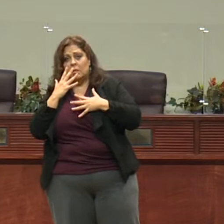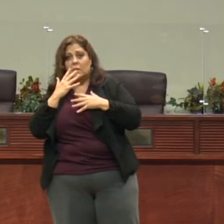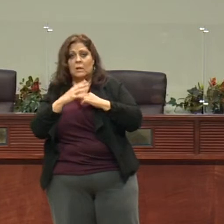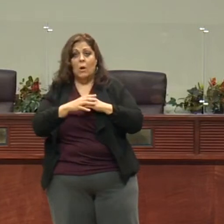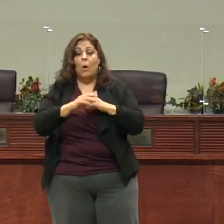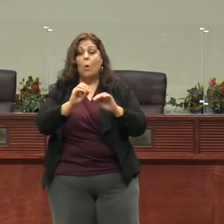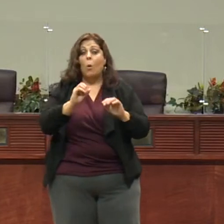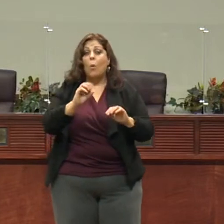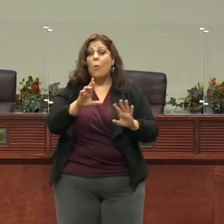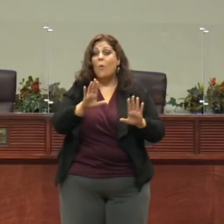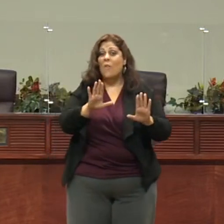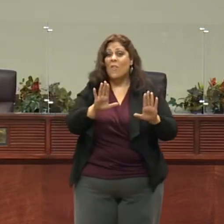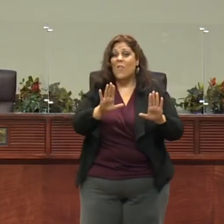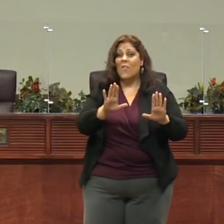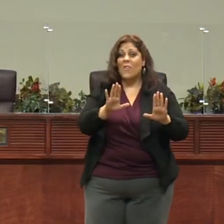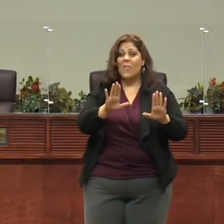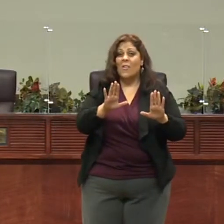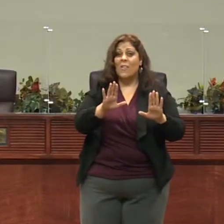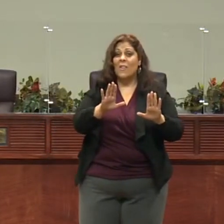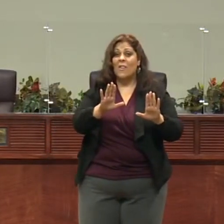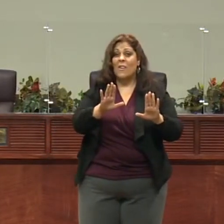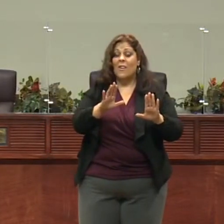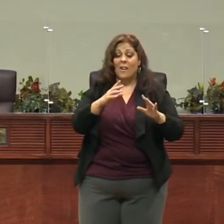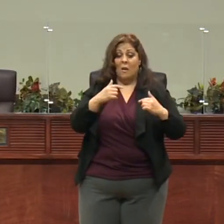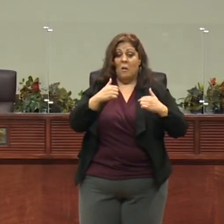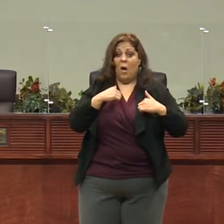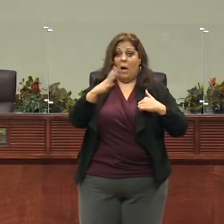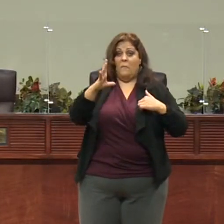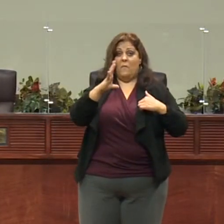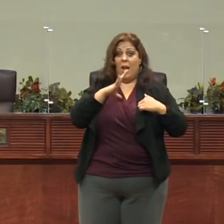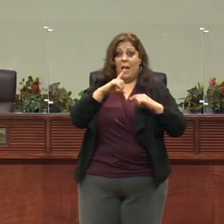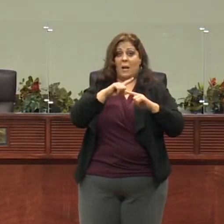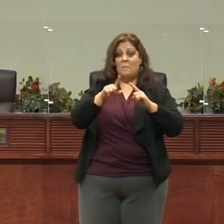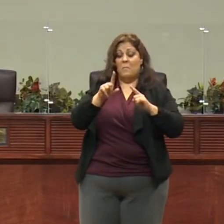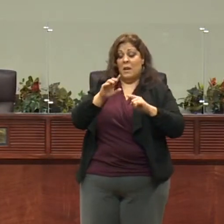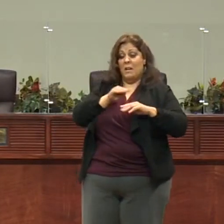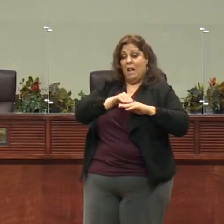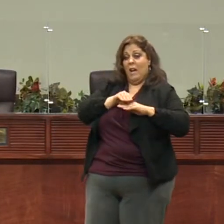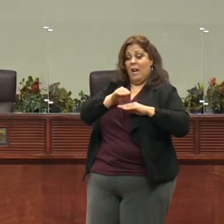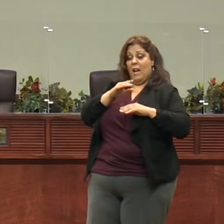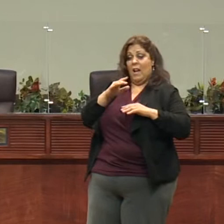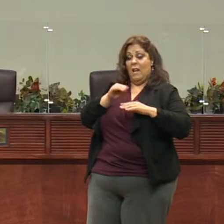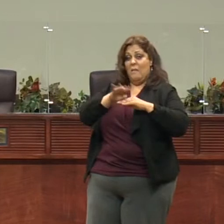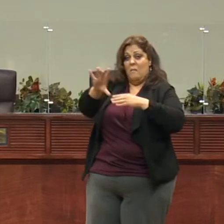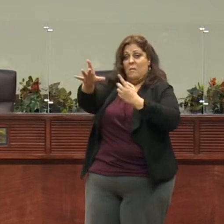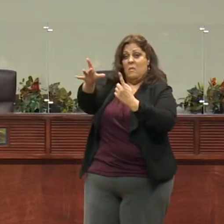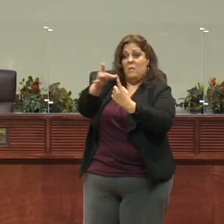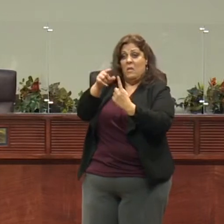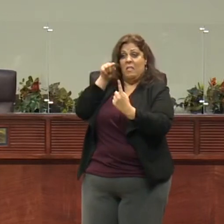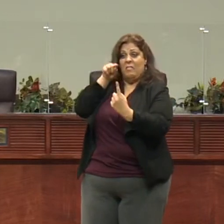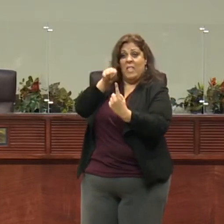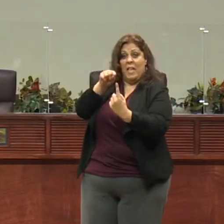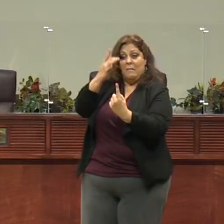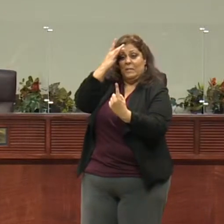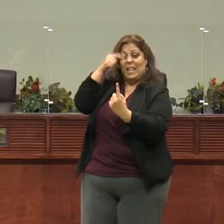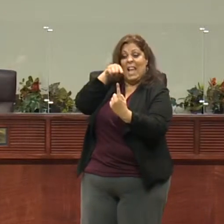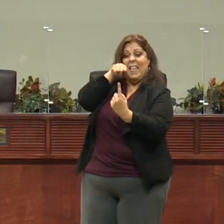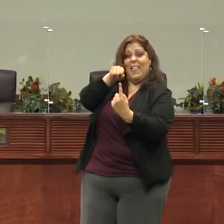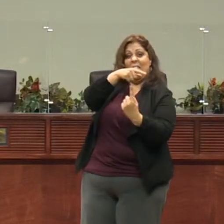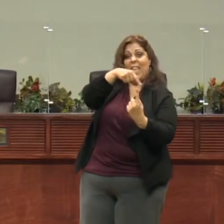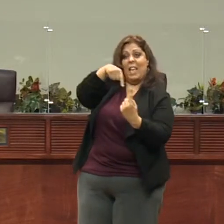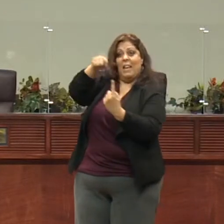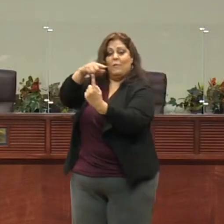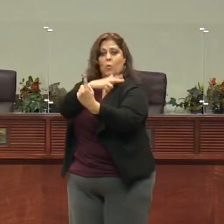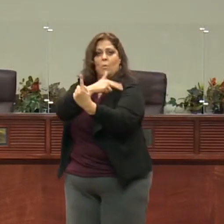you are the cause of another person having to be hospitalized,